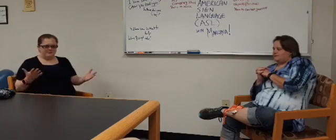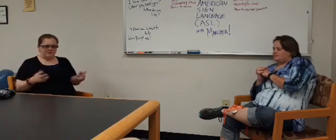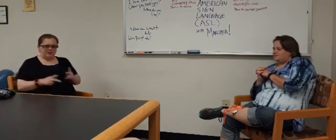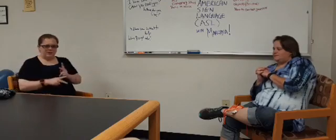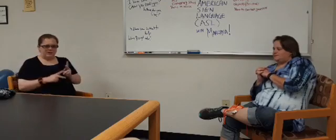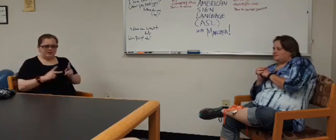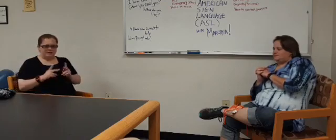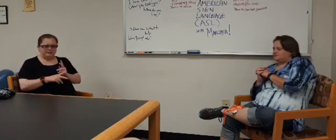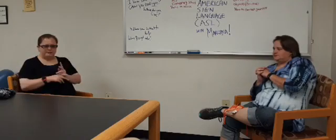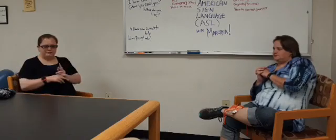kind of